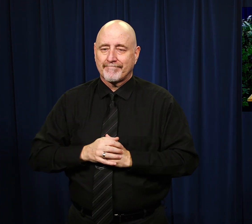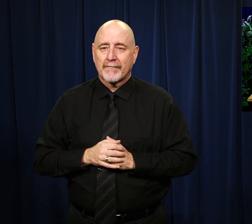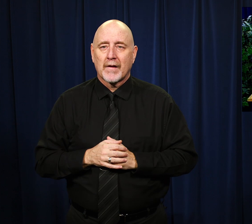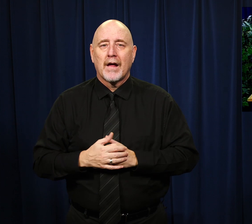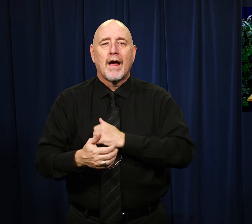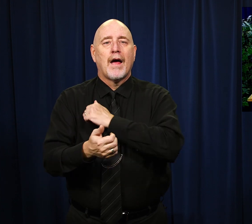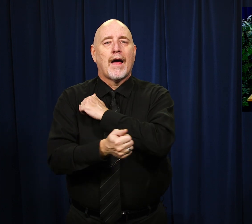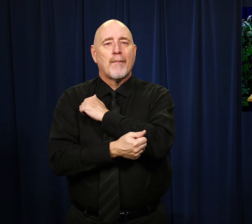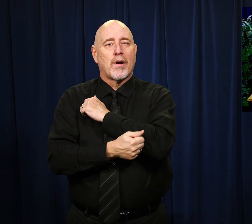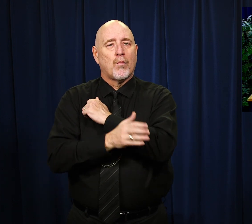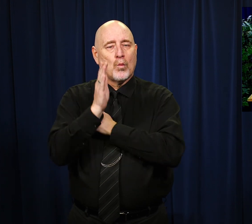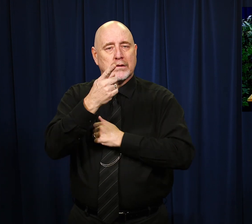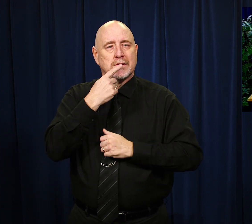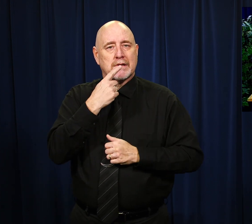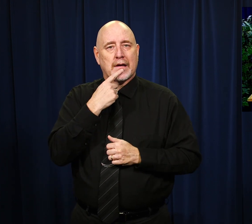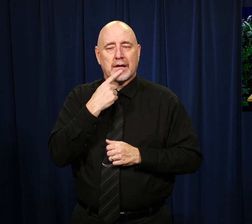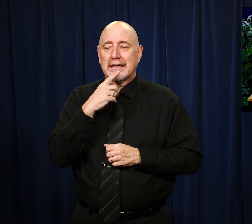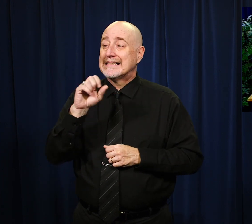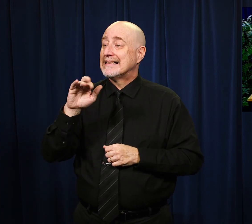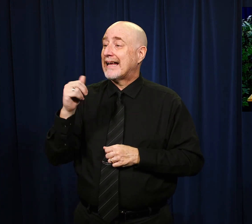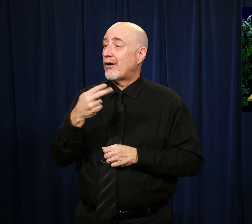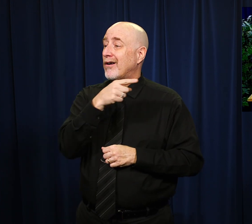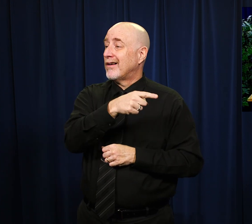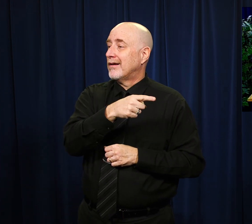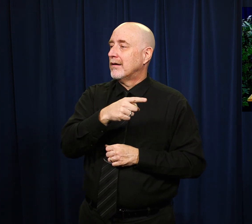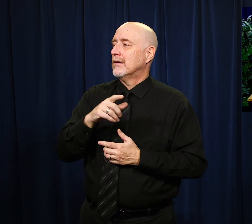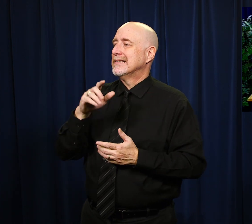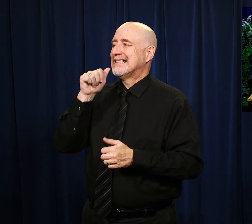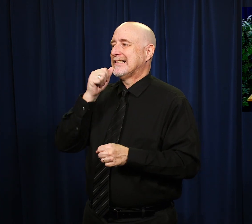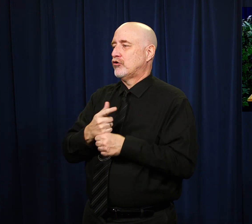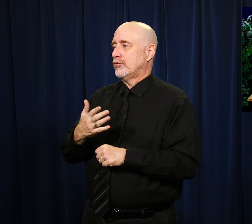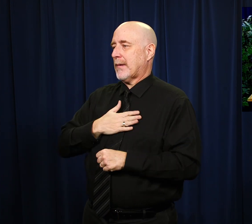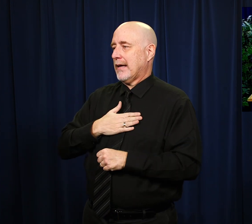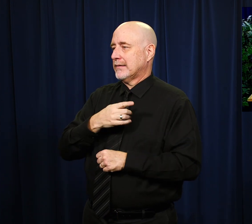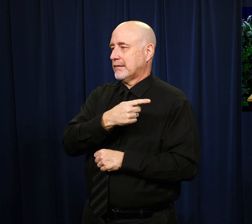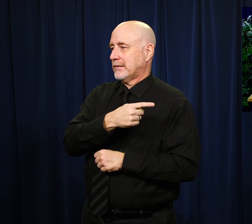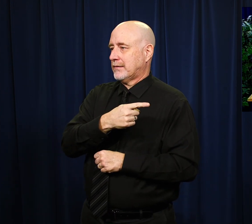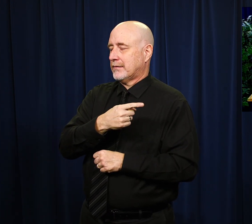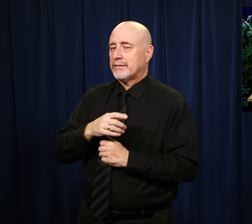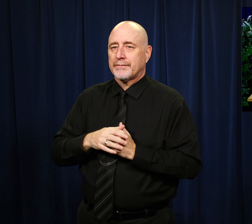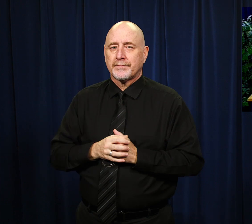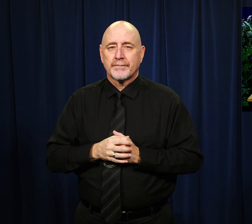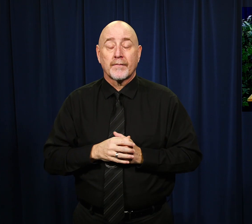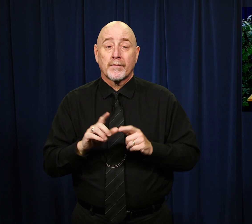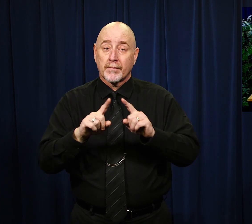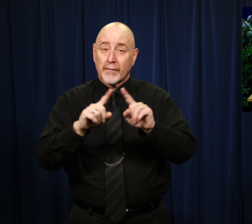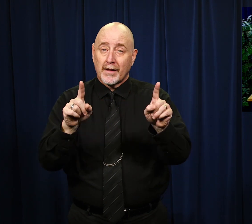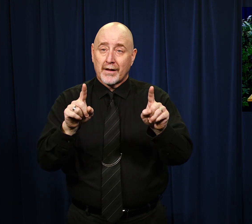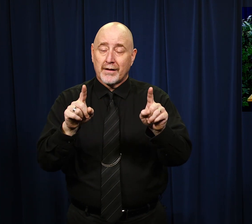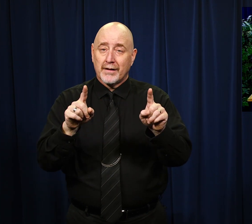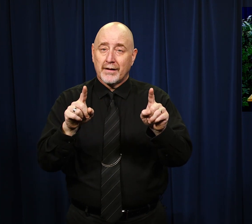he's going to claim again that Sarah is his sister. But